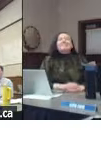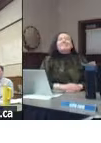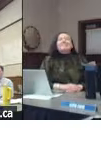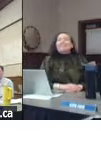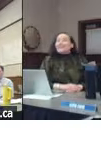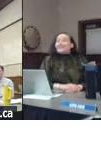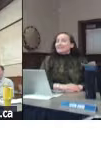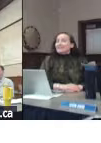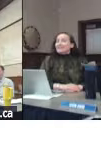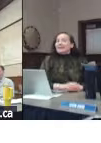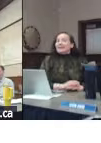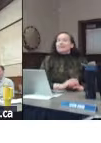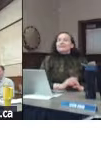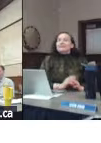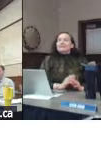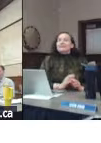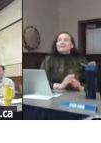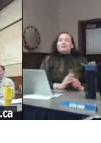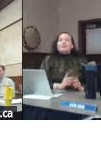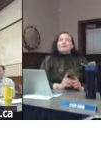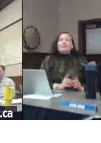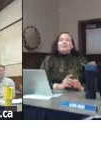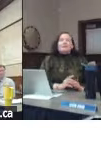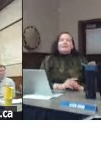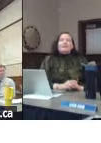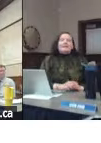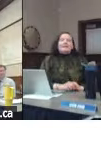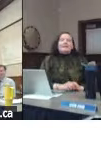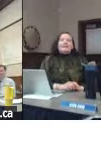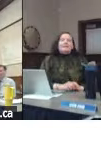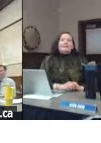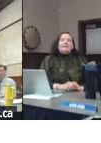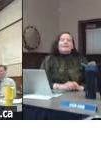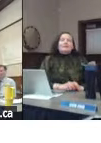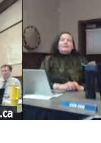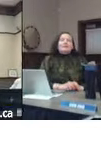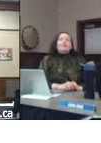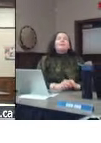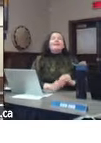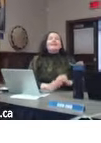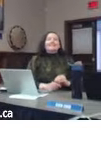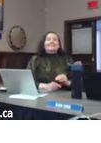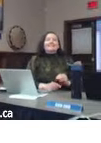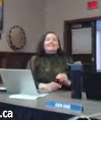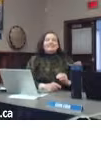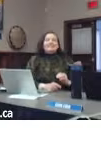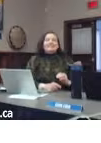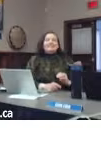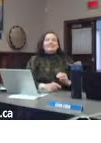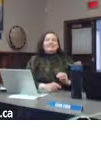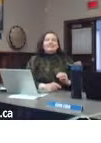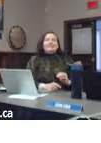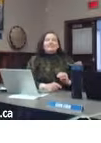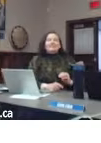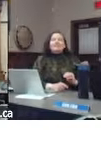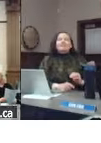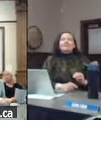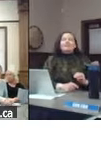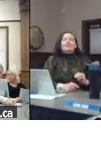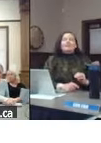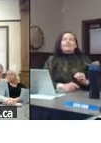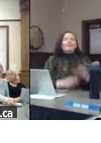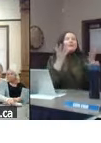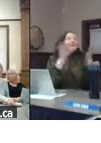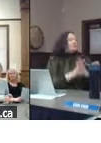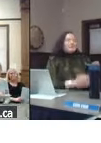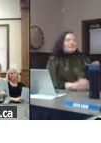Yeah. Do you have something that you wanted to add? I did want to make sure your hand, Emily. Me? Oh, yeah. Oh, I thought you were something good. Oh, yeah, my hand was